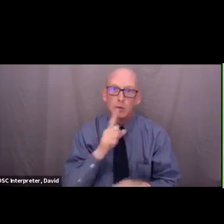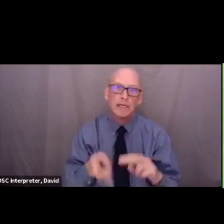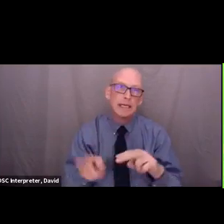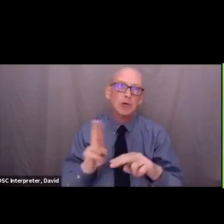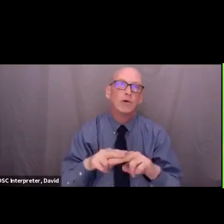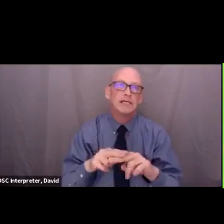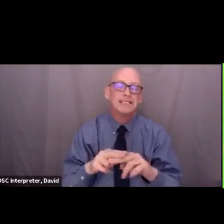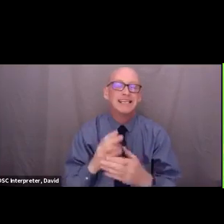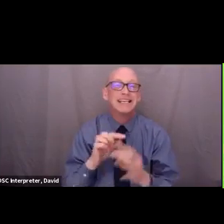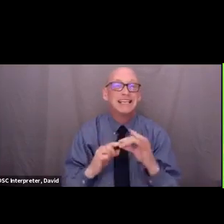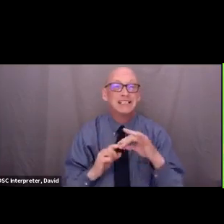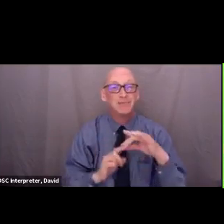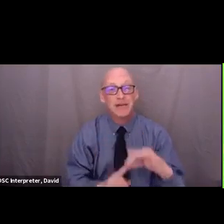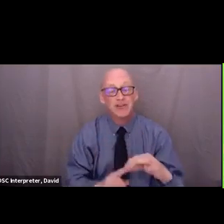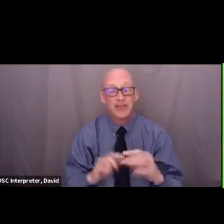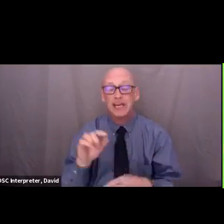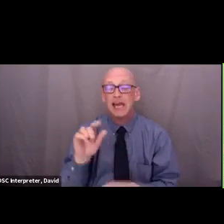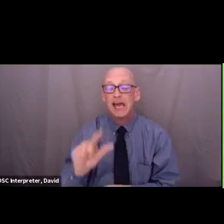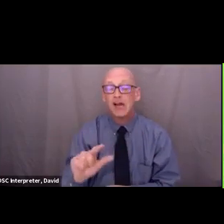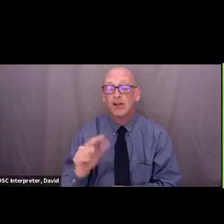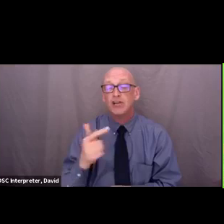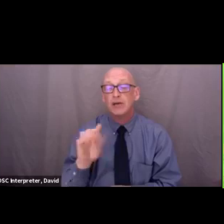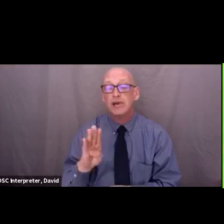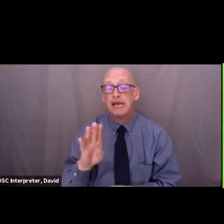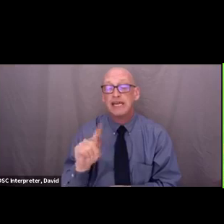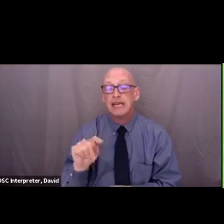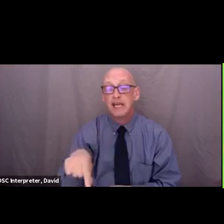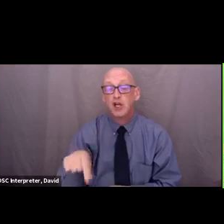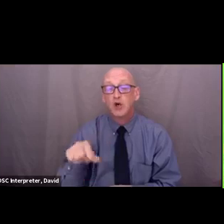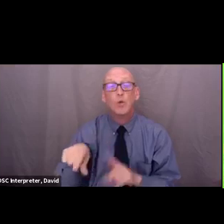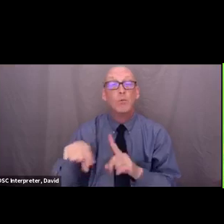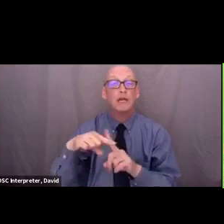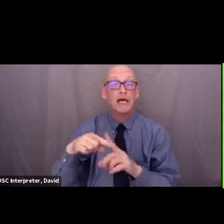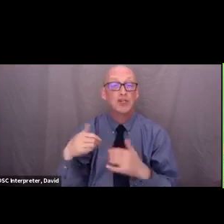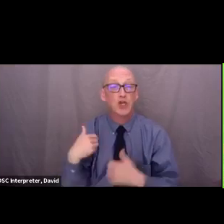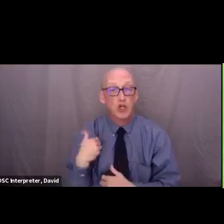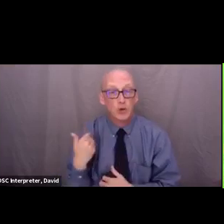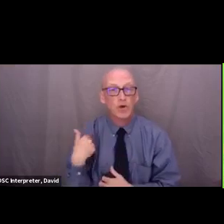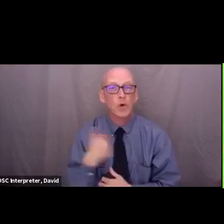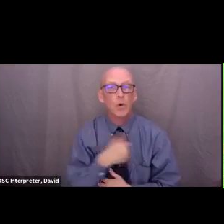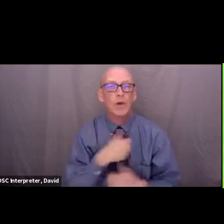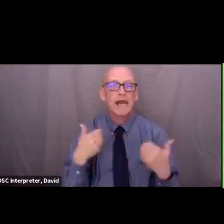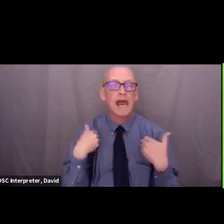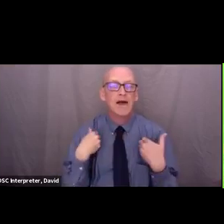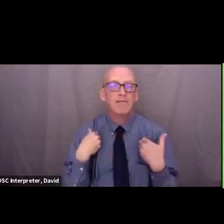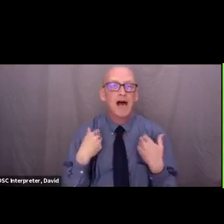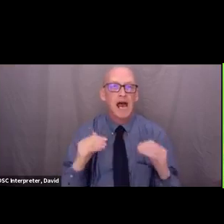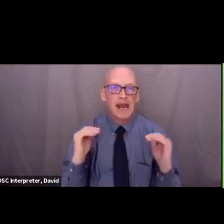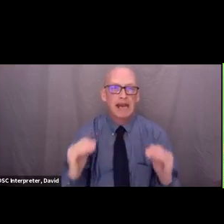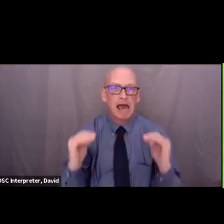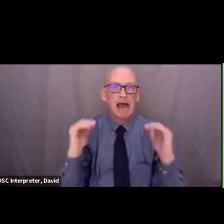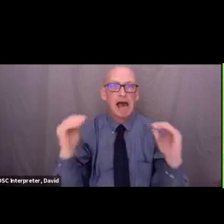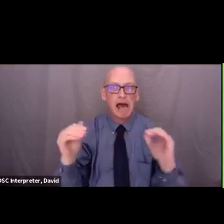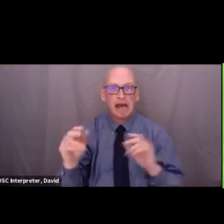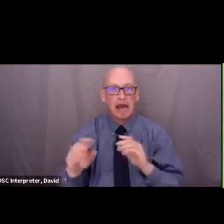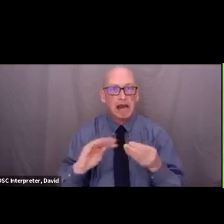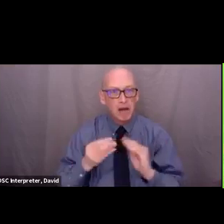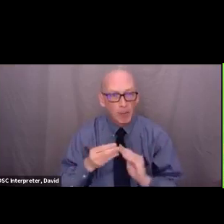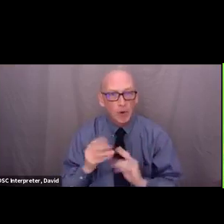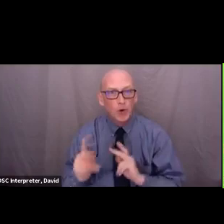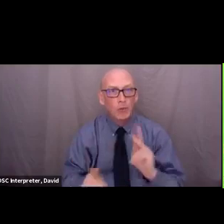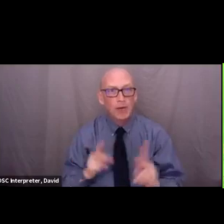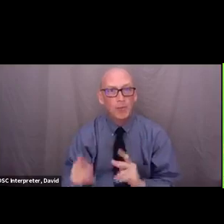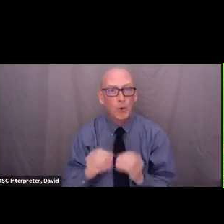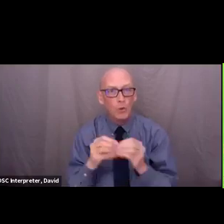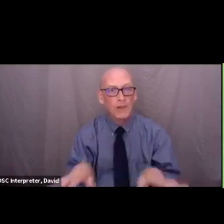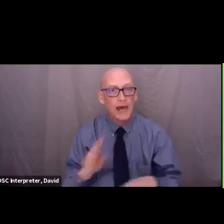especially our LGBTQ plus youth. We have a high youth homeless population here in Lucas County,